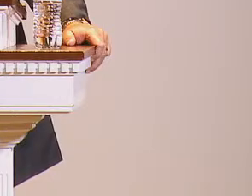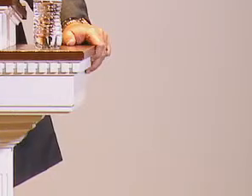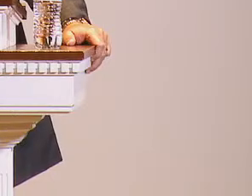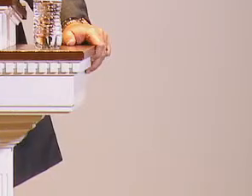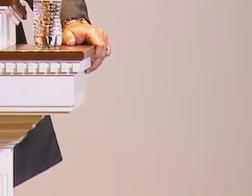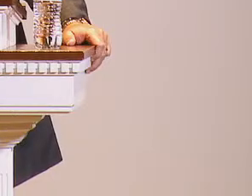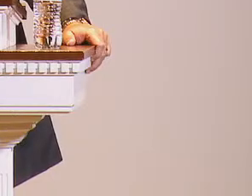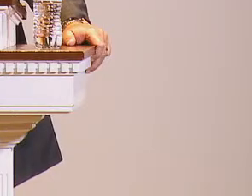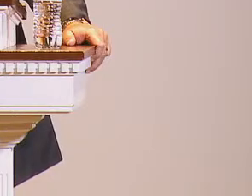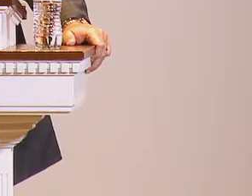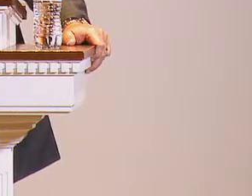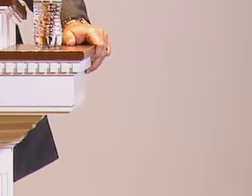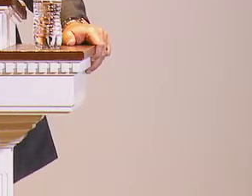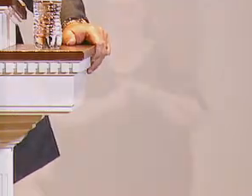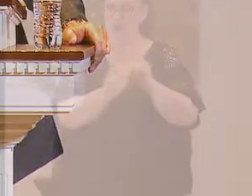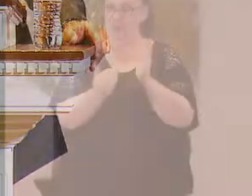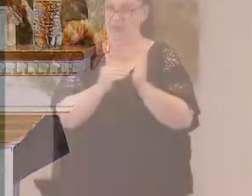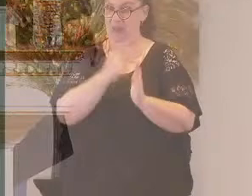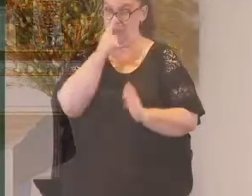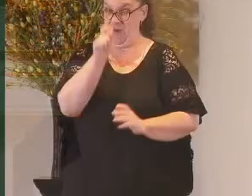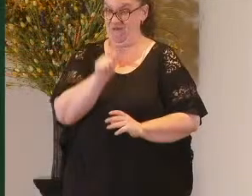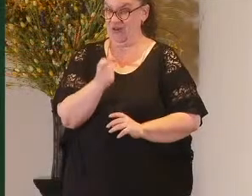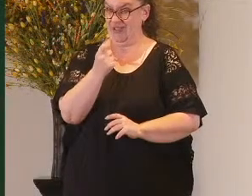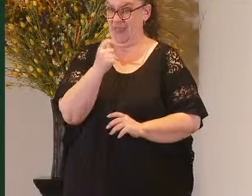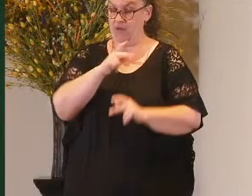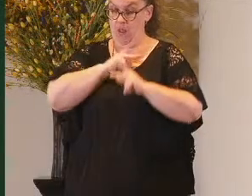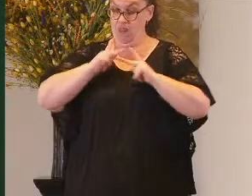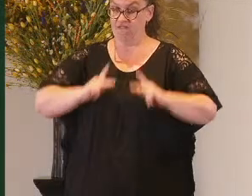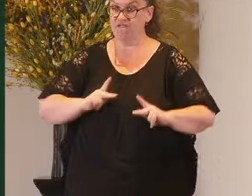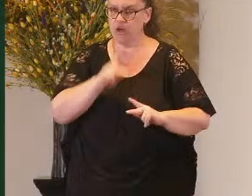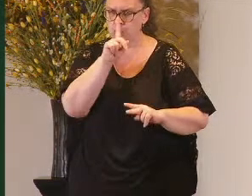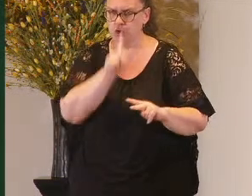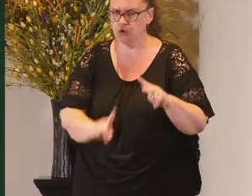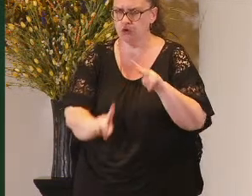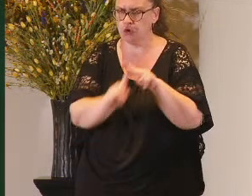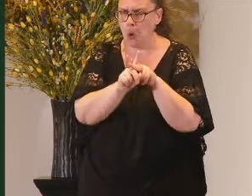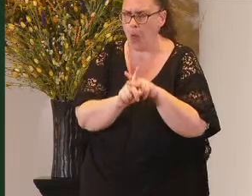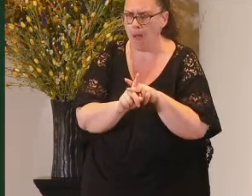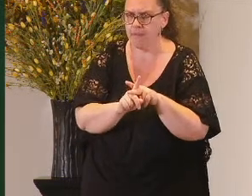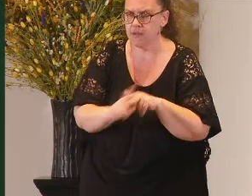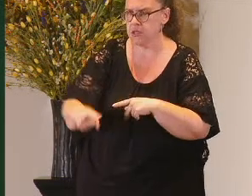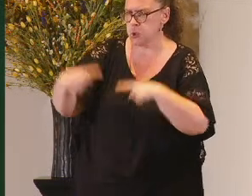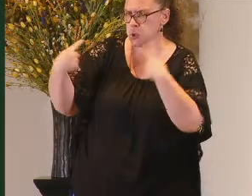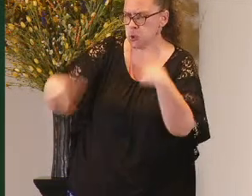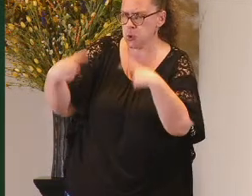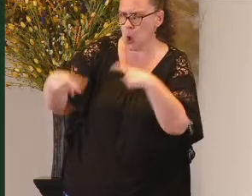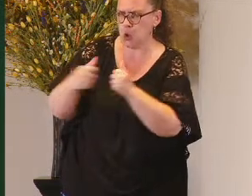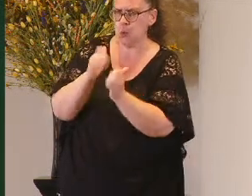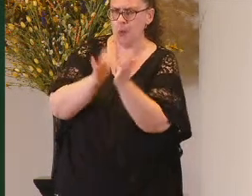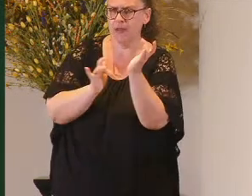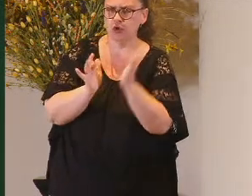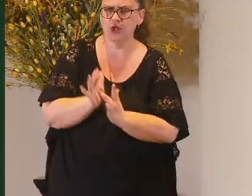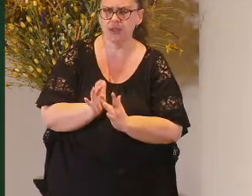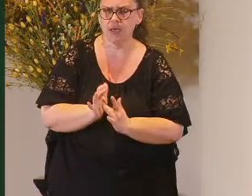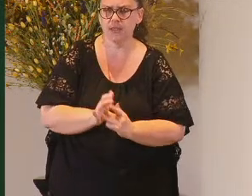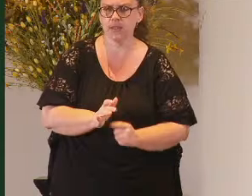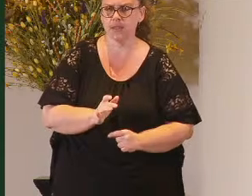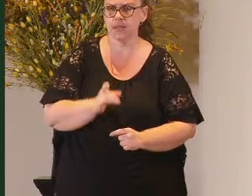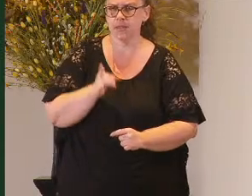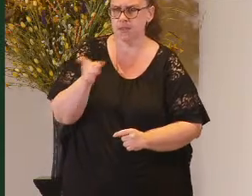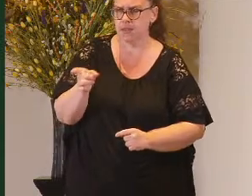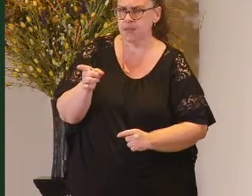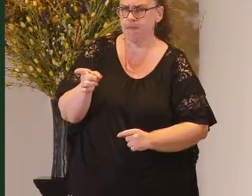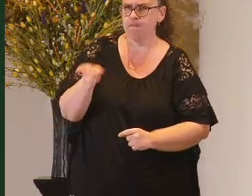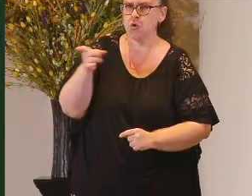And now here they are again. Look at verse 11. The Pharisees came and began to argue with him, seeking from